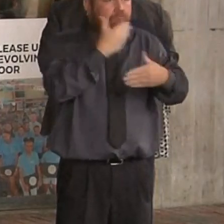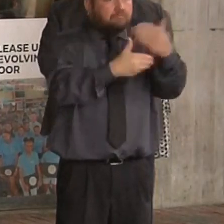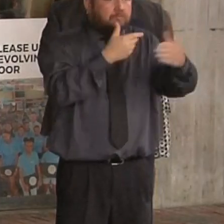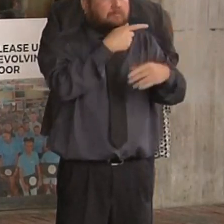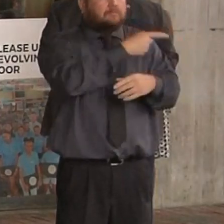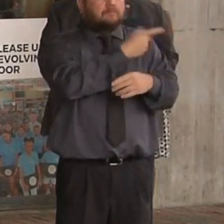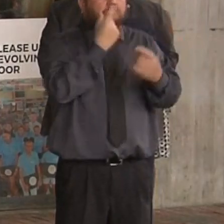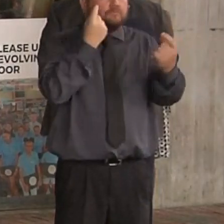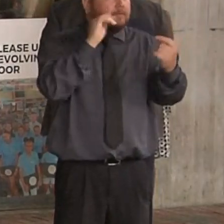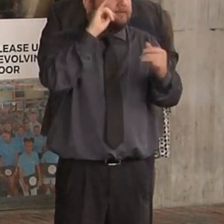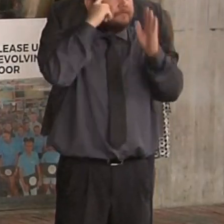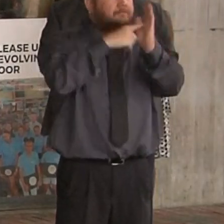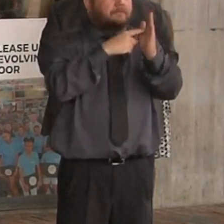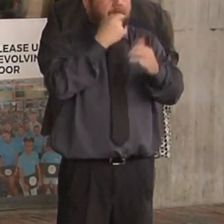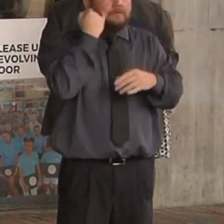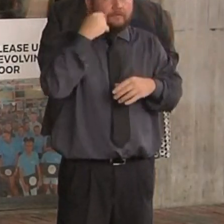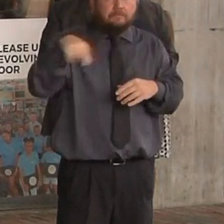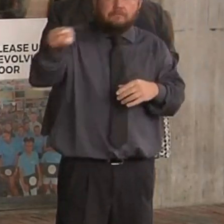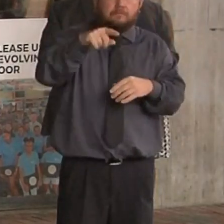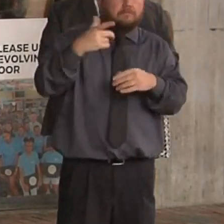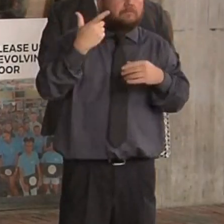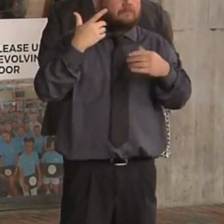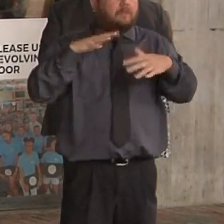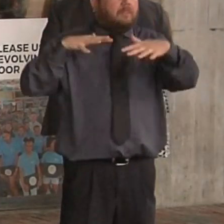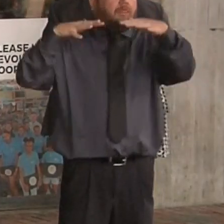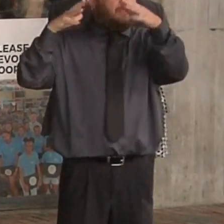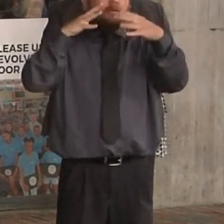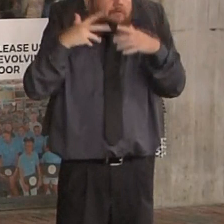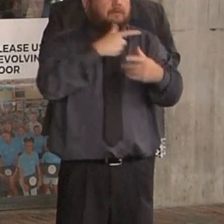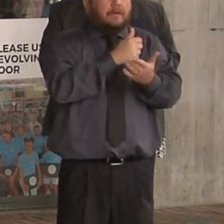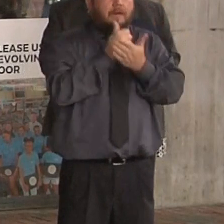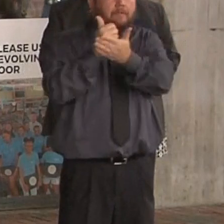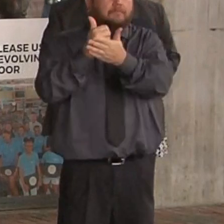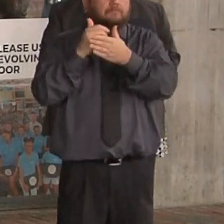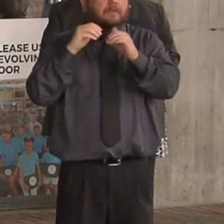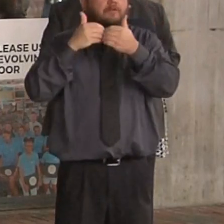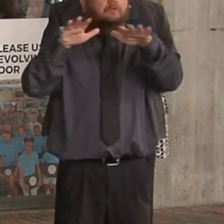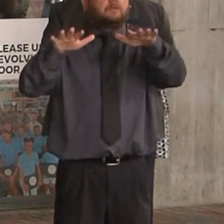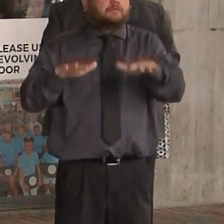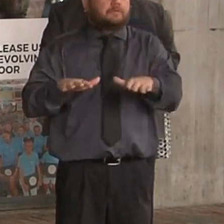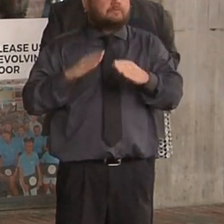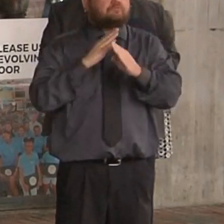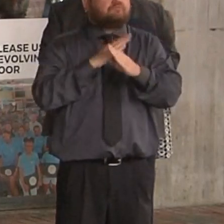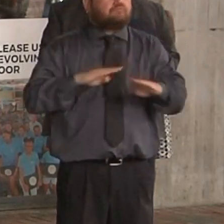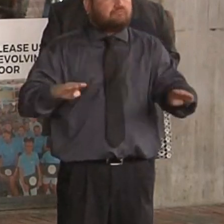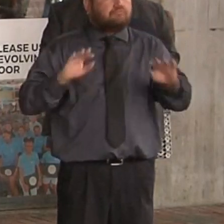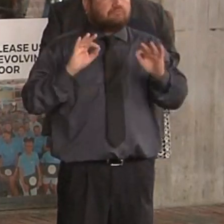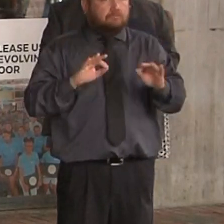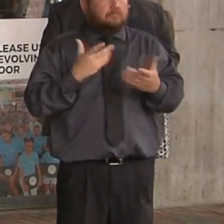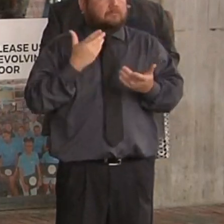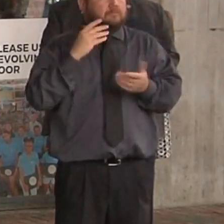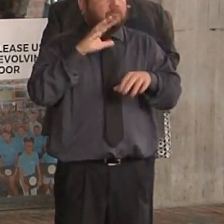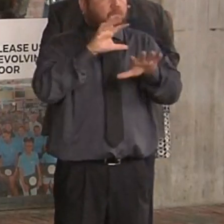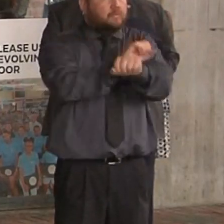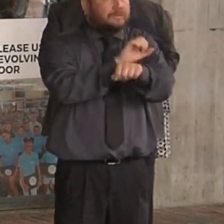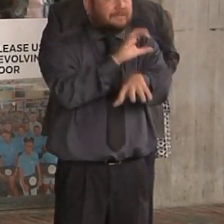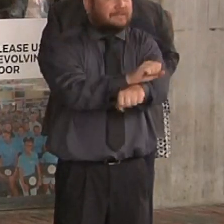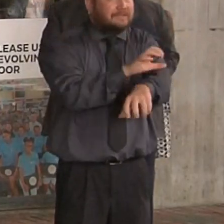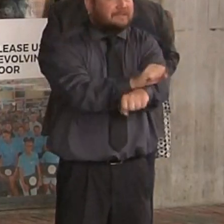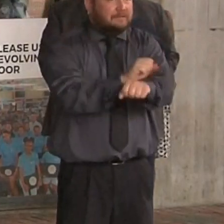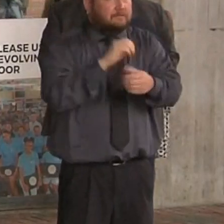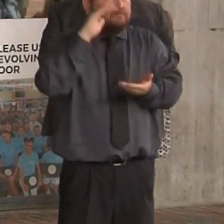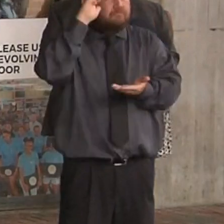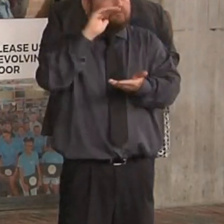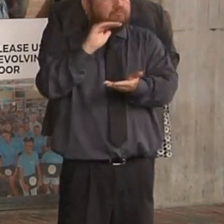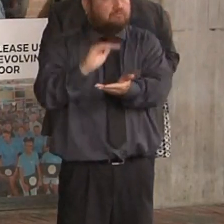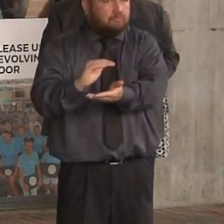down. And I would say that a lot of the reforms that we instituted back in 2015 were effective. I think now